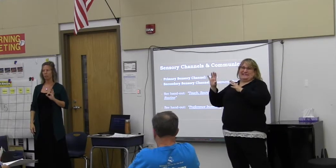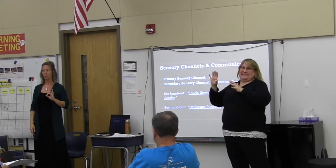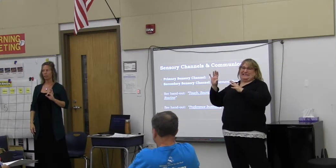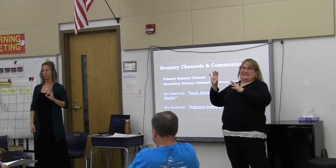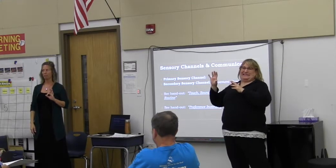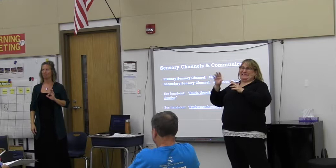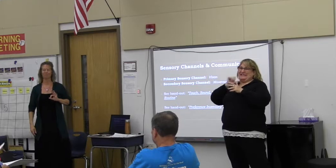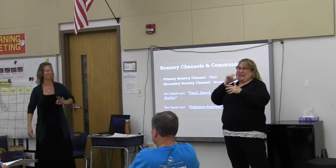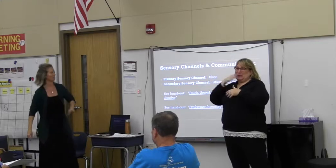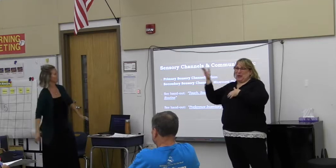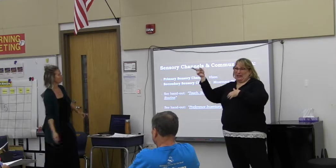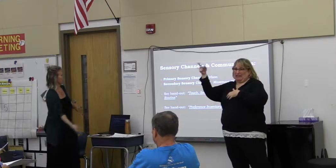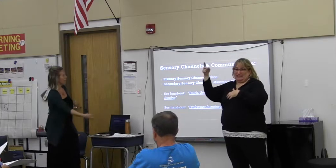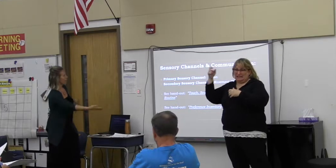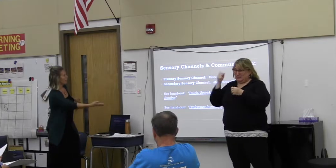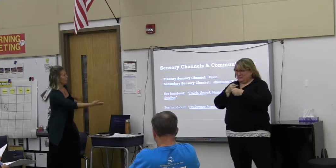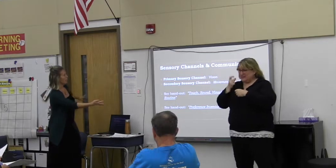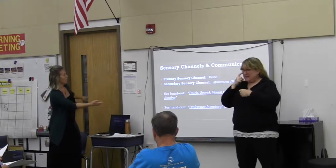Make sense?